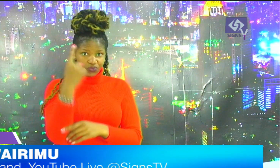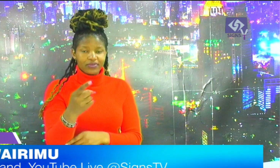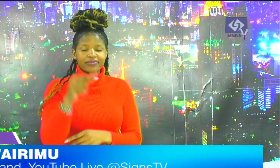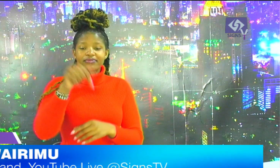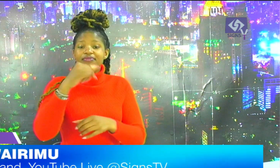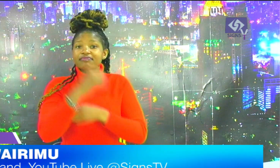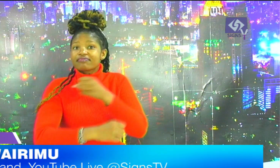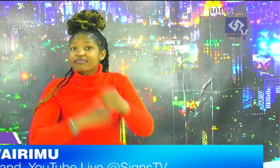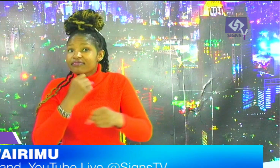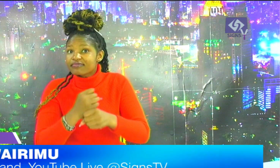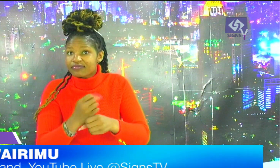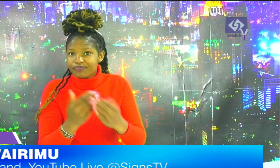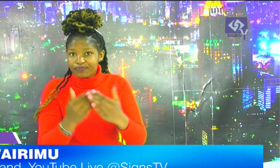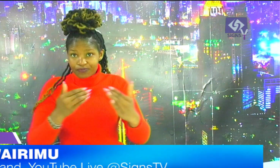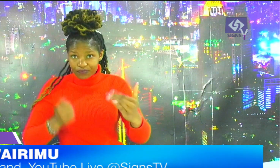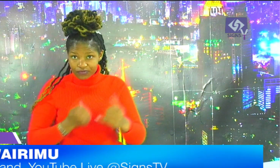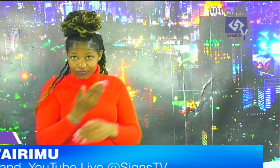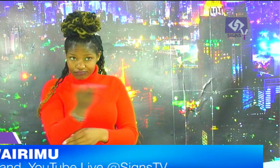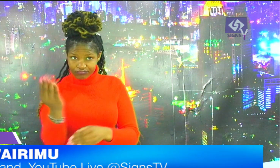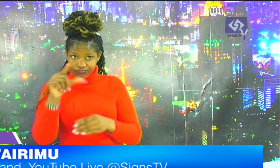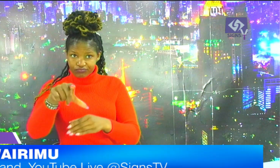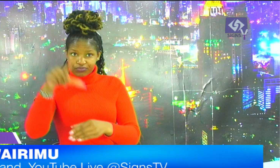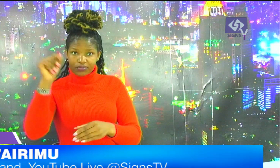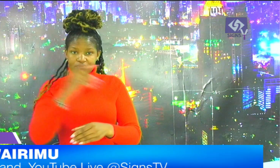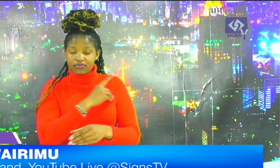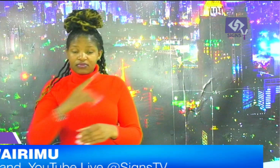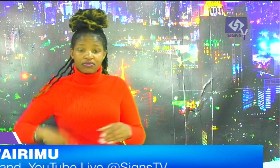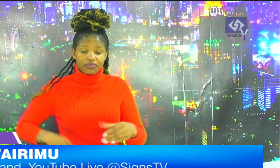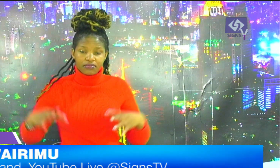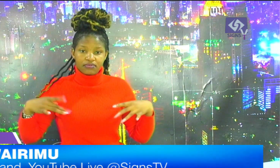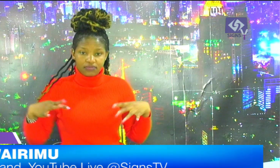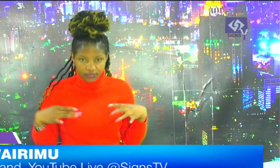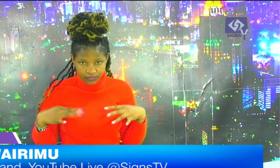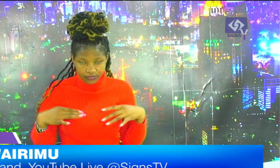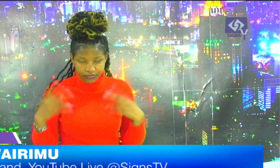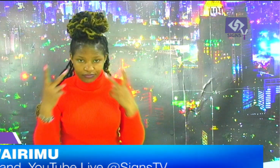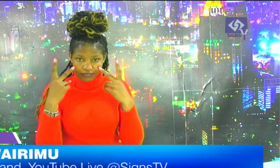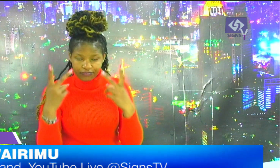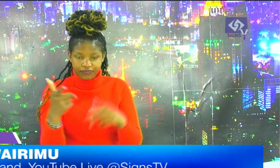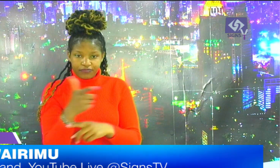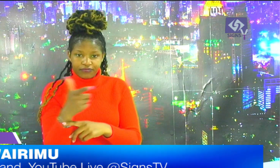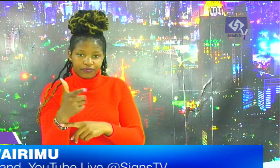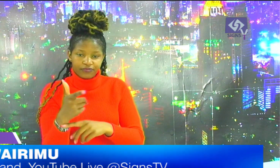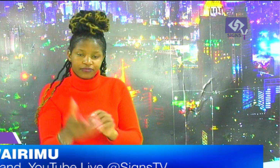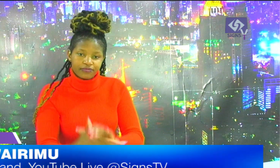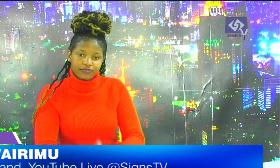the last one this year before they take the December holiday.